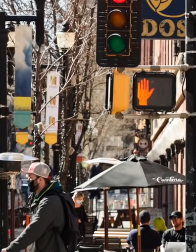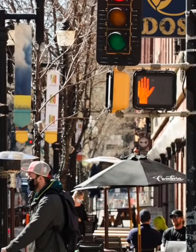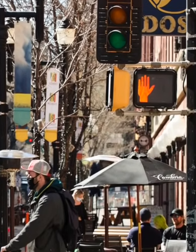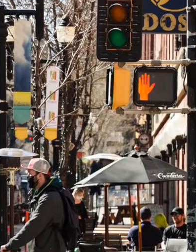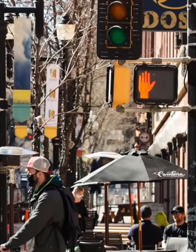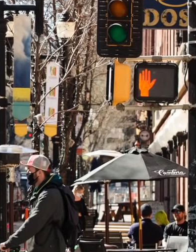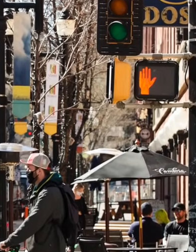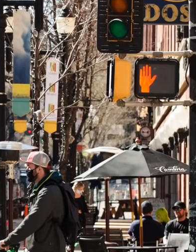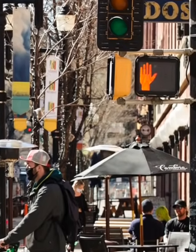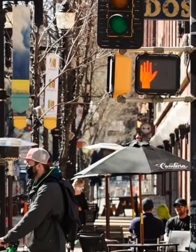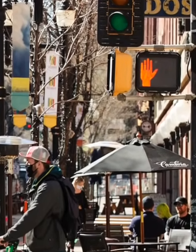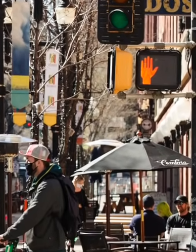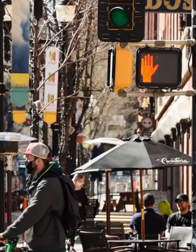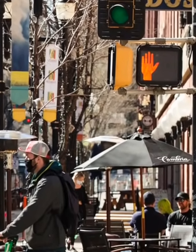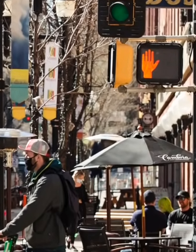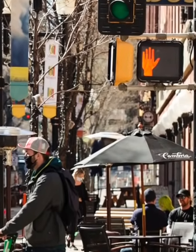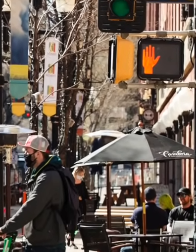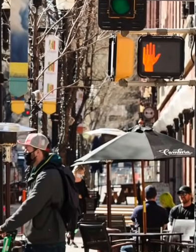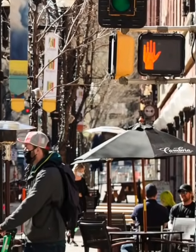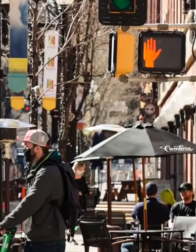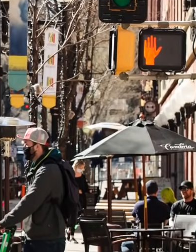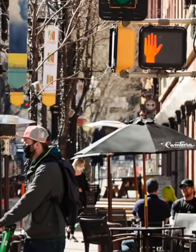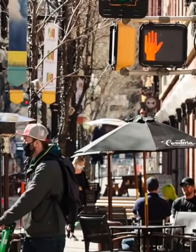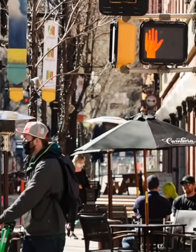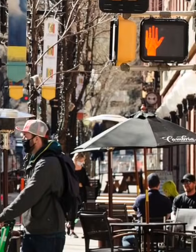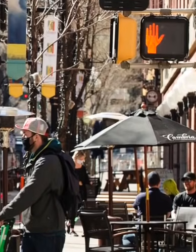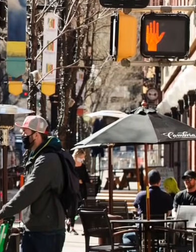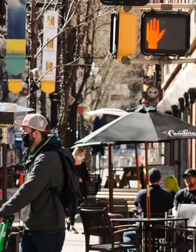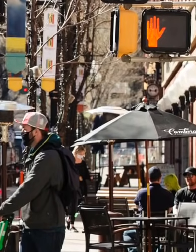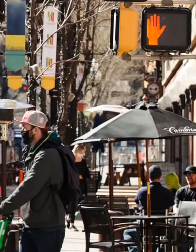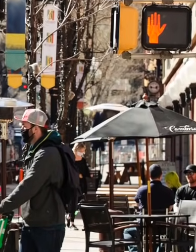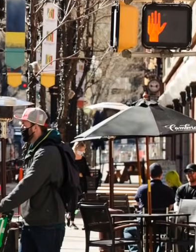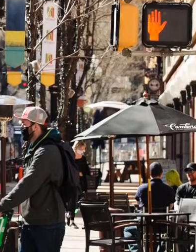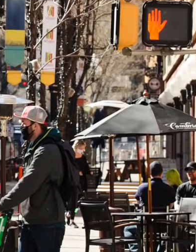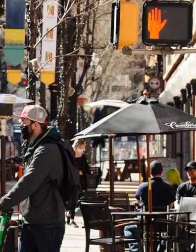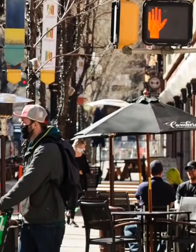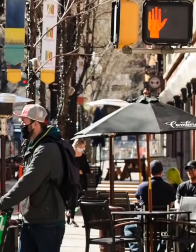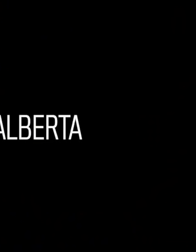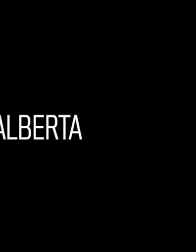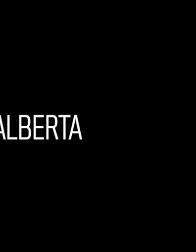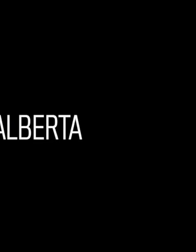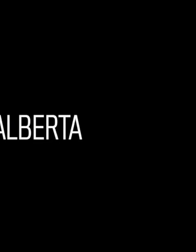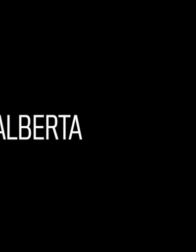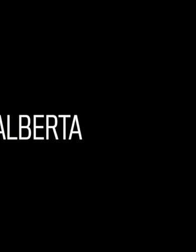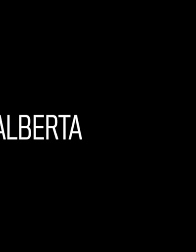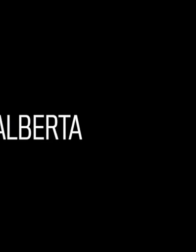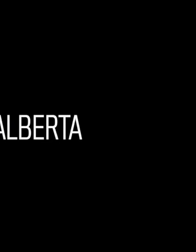ever. Get vaccinated, stay safe, and please keep following the rules.